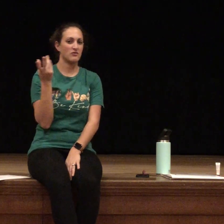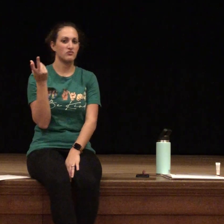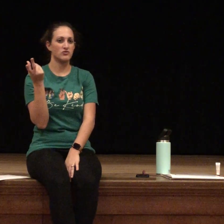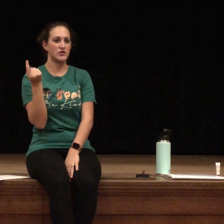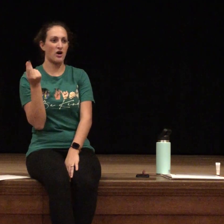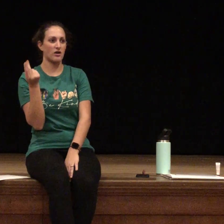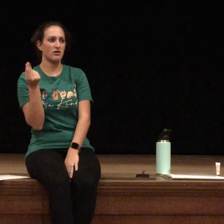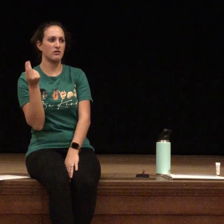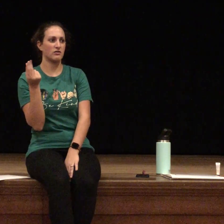dog,